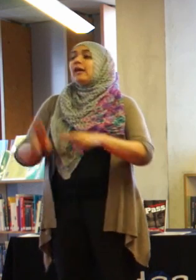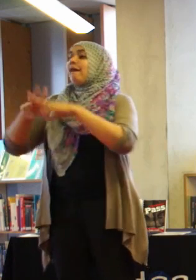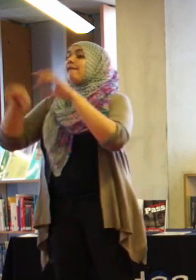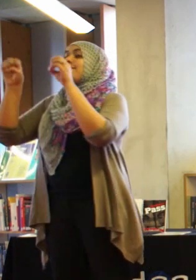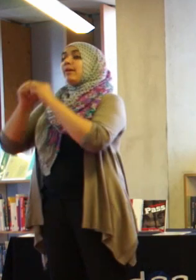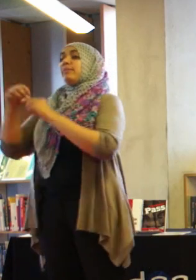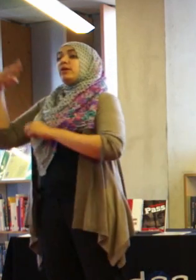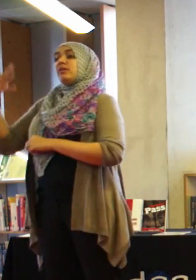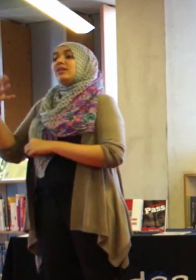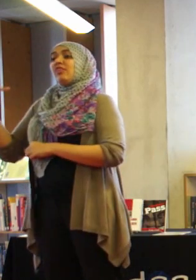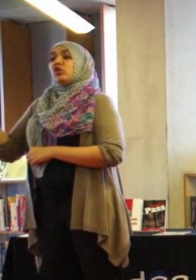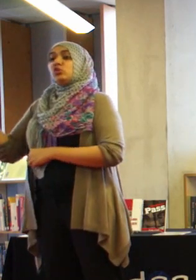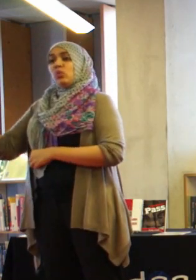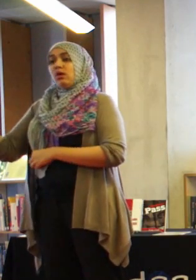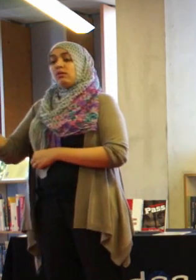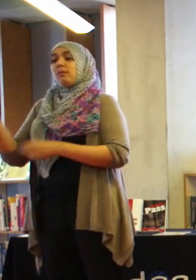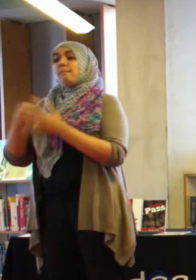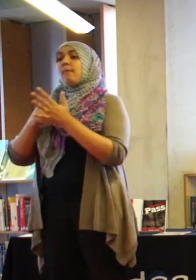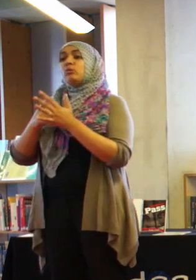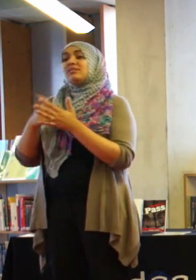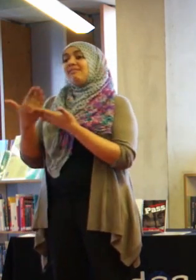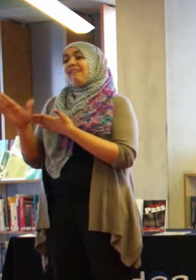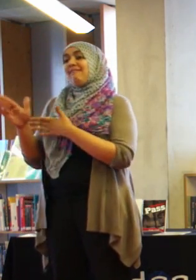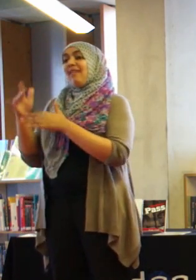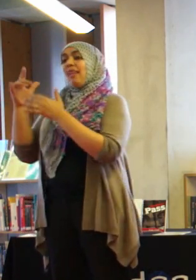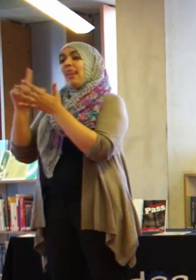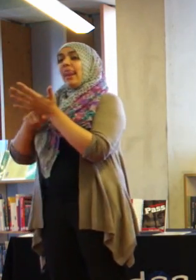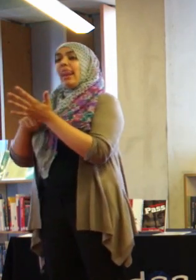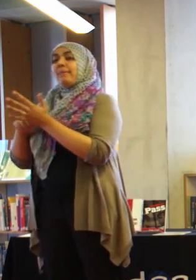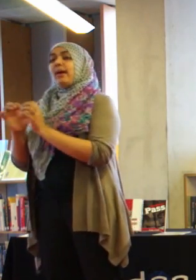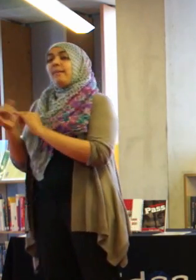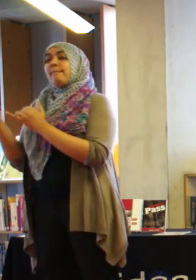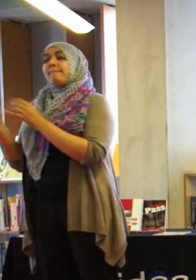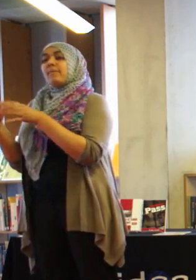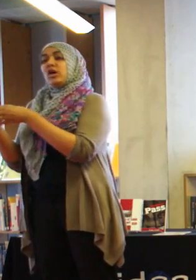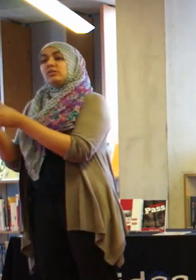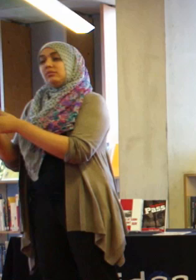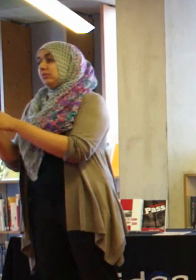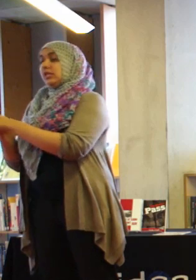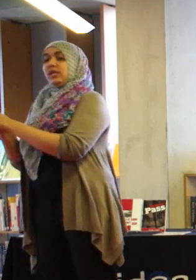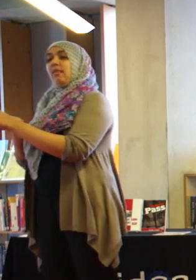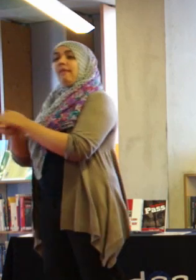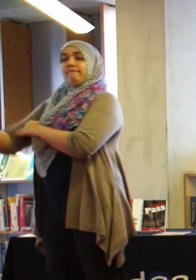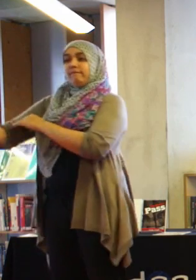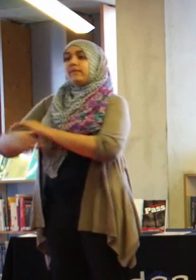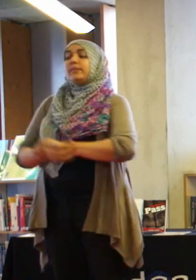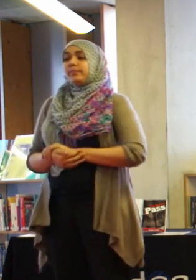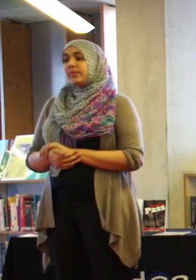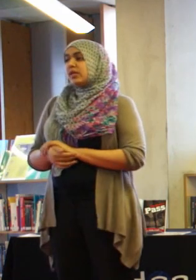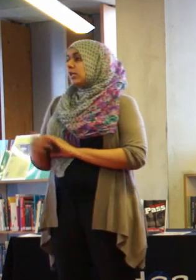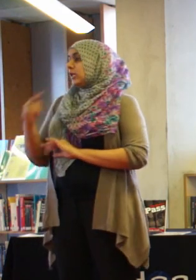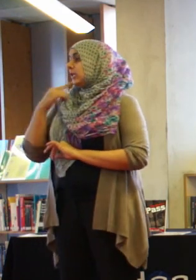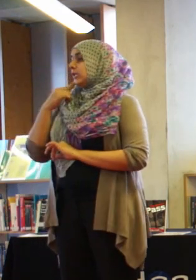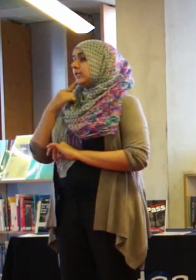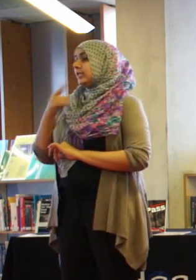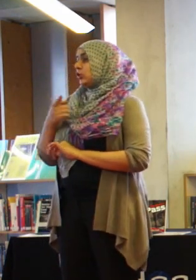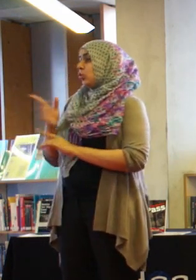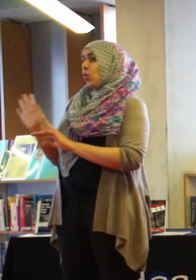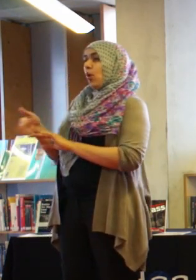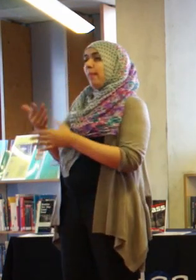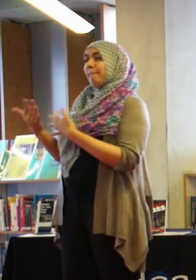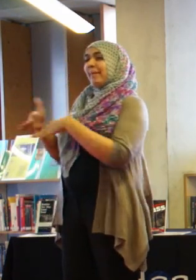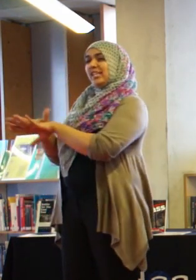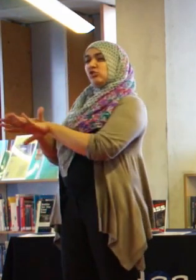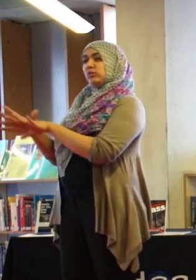1931, Mosley left the Labour Party. He denounced the old gang politicians of all mainstream parties, and he set up a